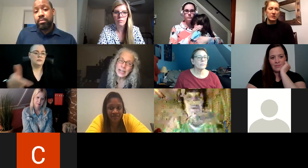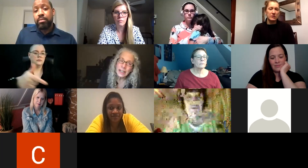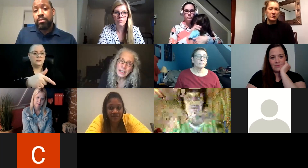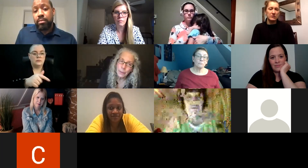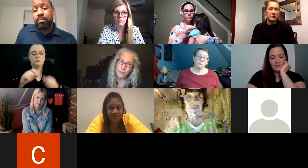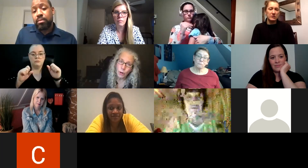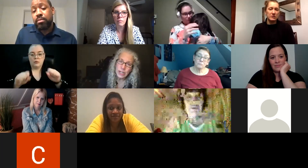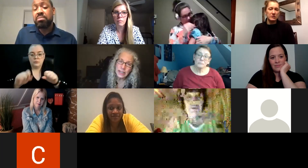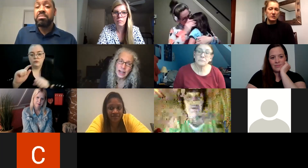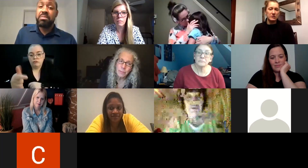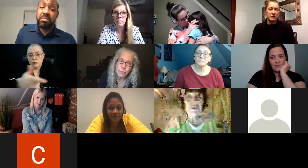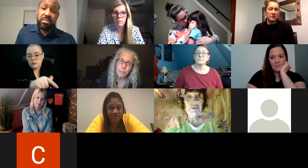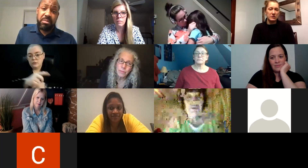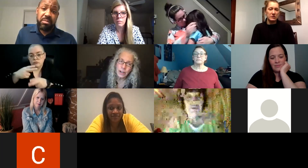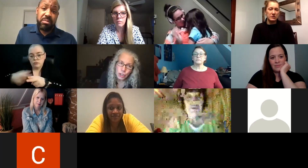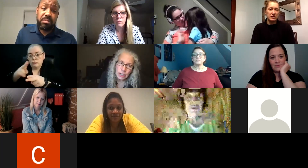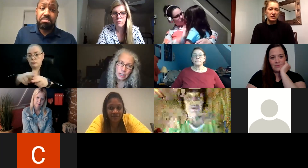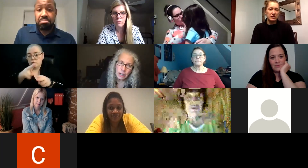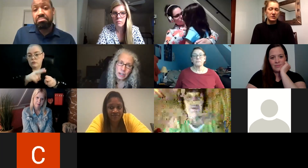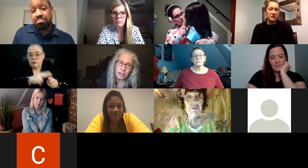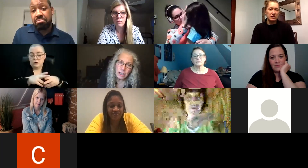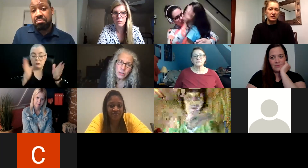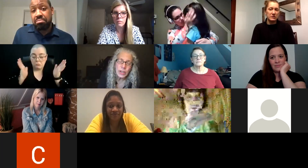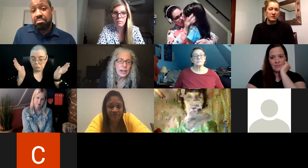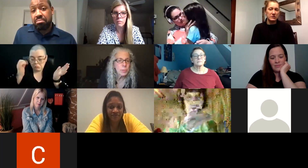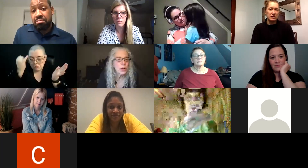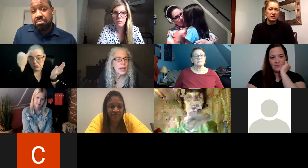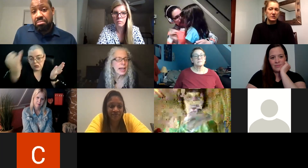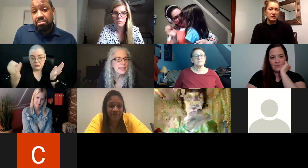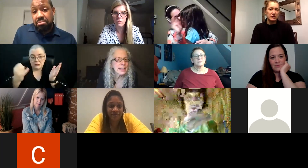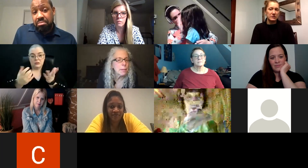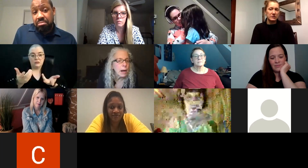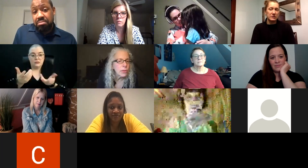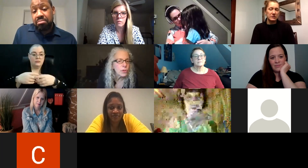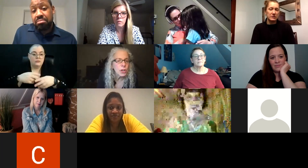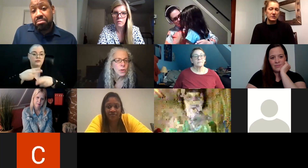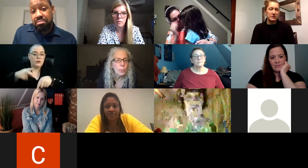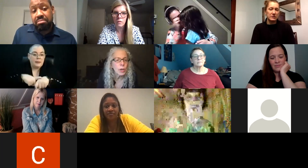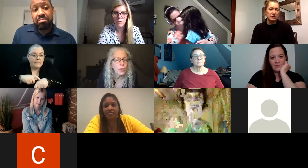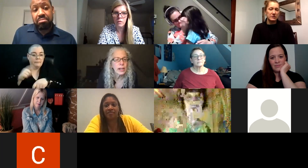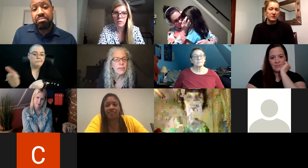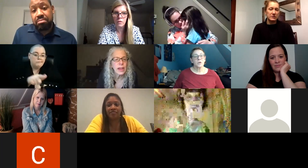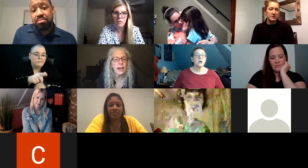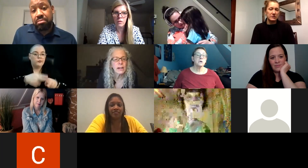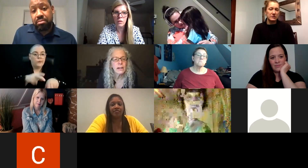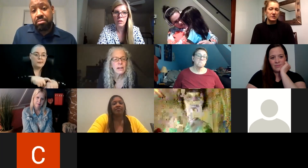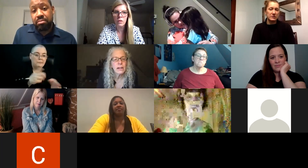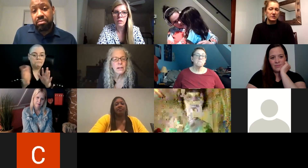rotating? Can we rotate that function so that everybody only has, let's say, a month or so? I'm wondering if that